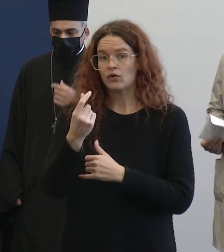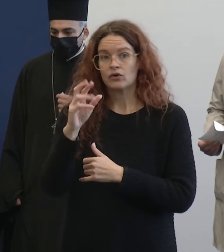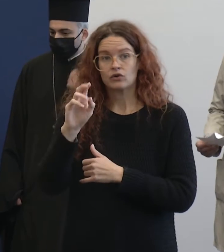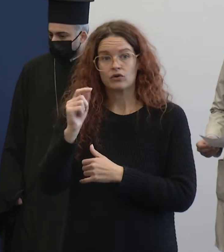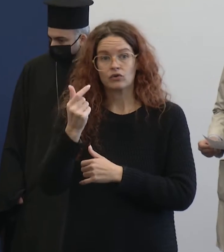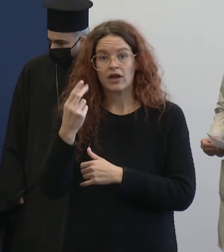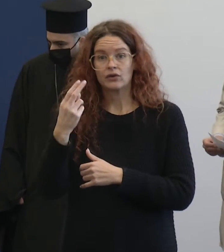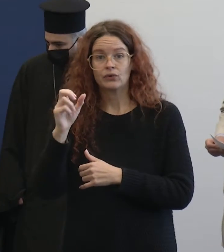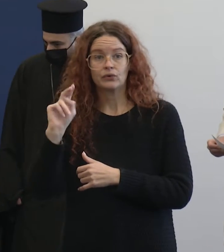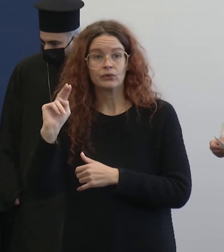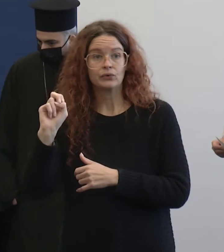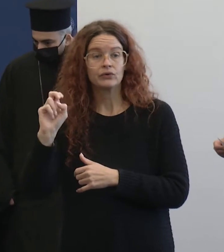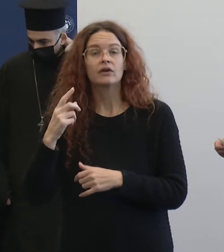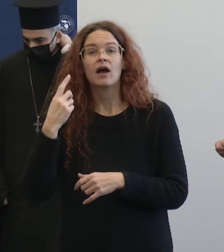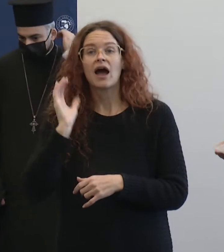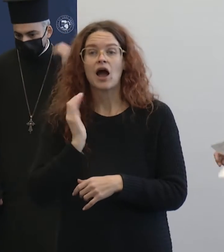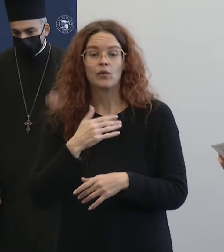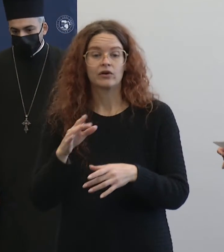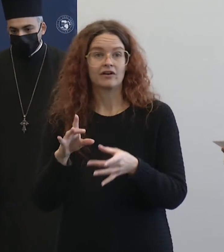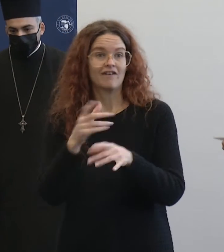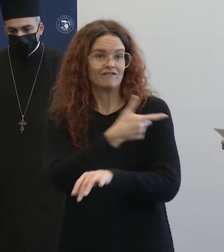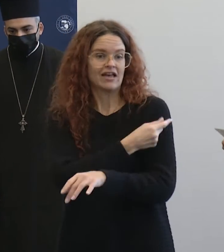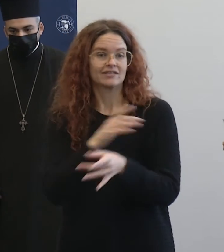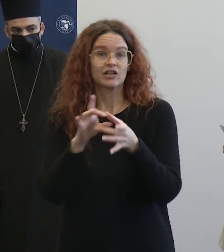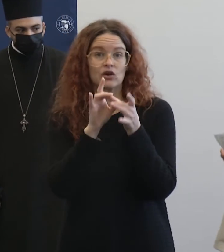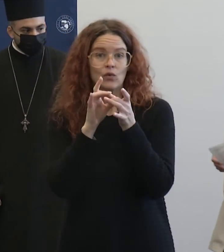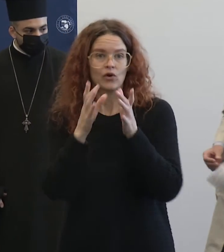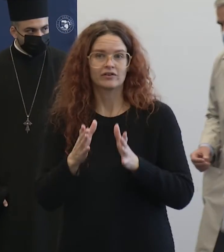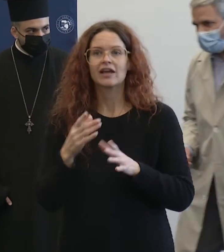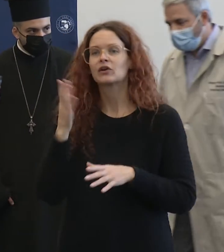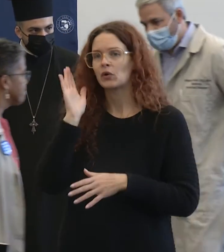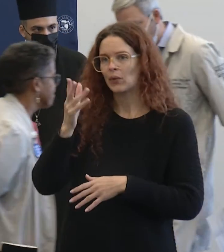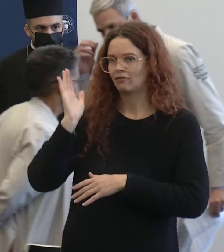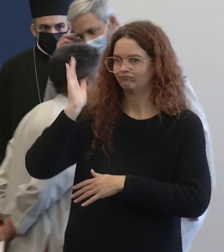our vaccine coordinator for Cook County Health, will have a few words.